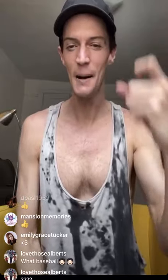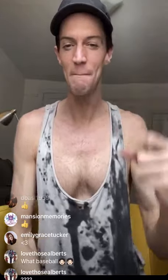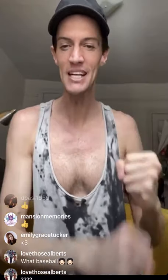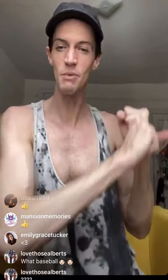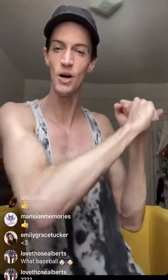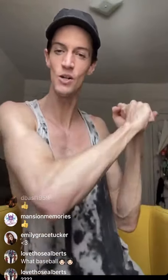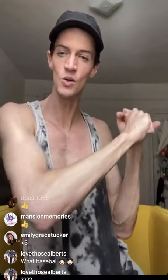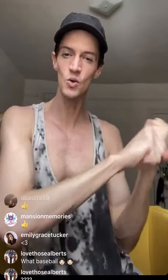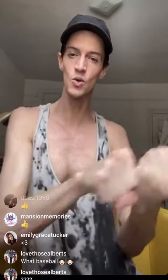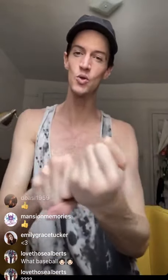Baseball.